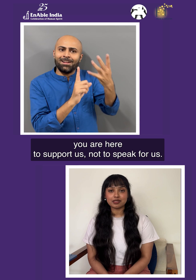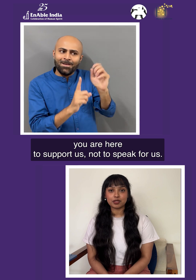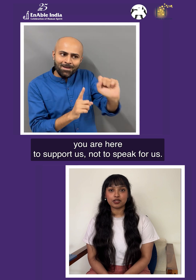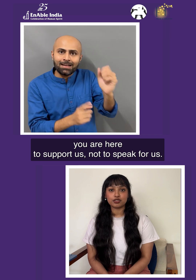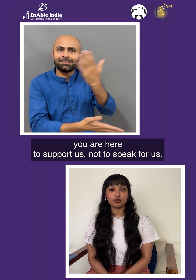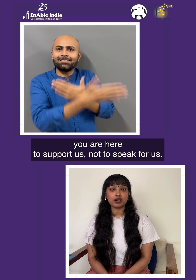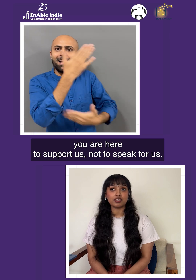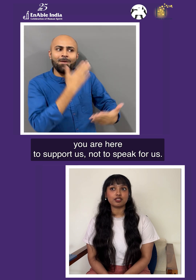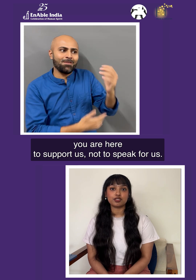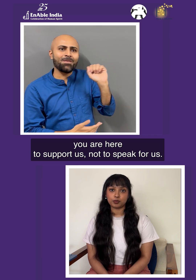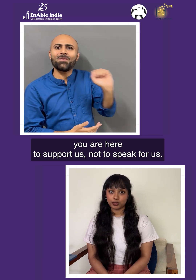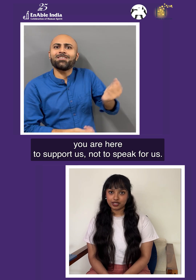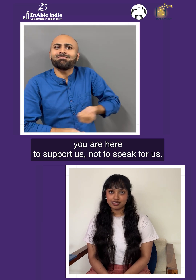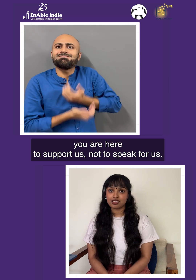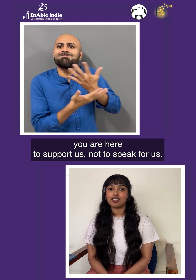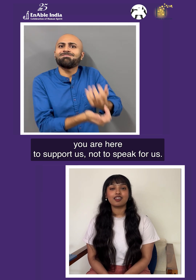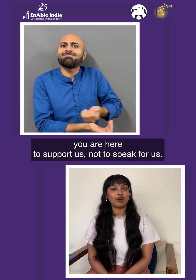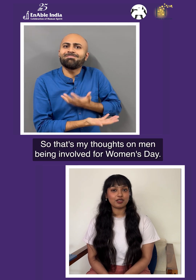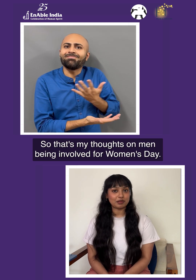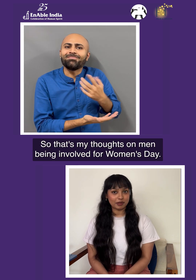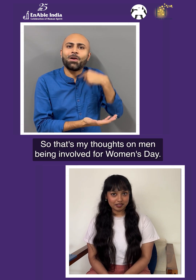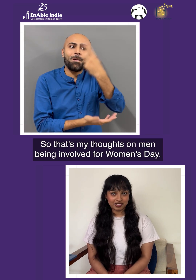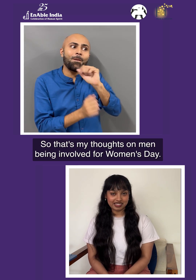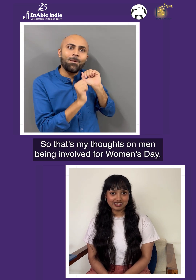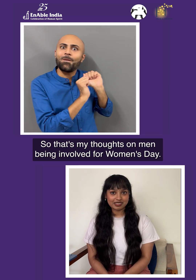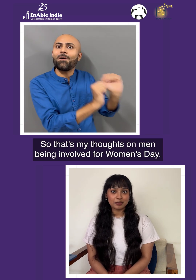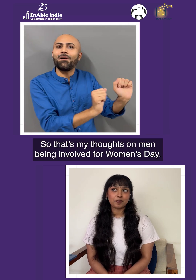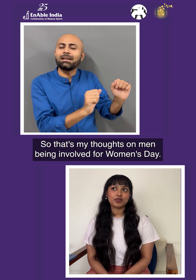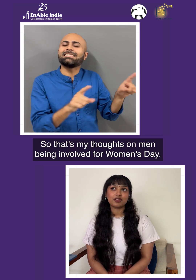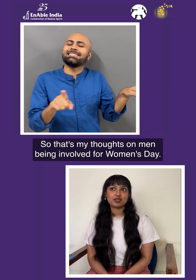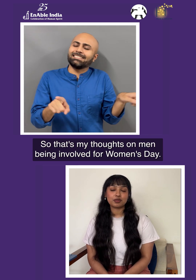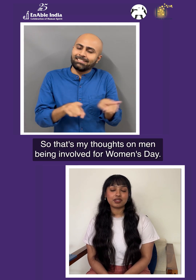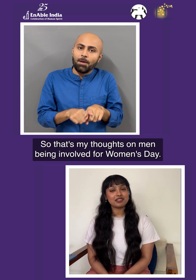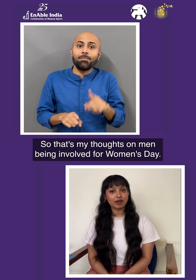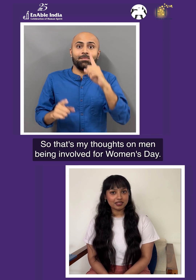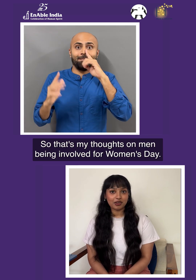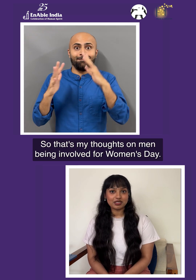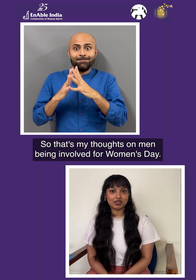because you are here to support us, not to speak for us. So that's my thoughts on